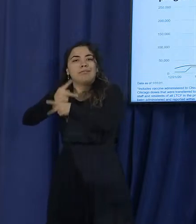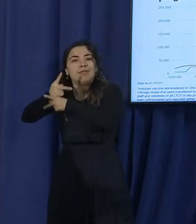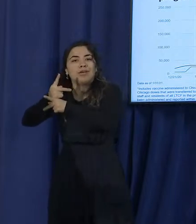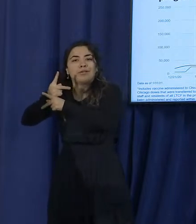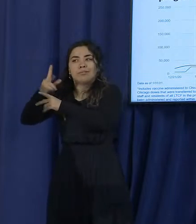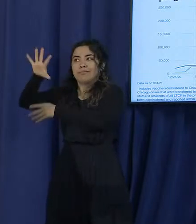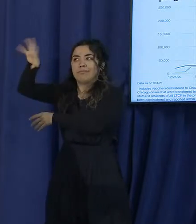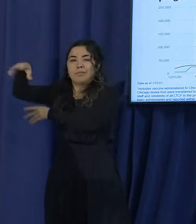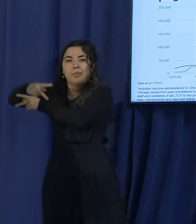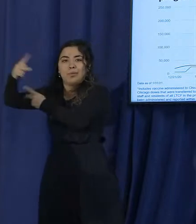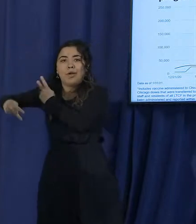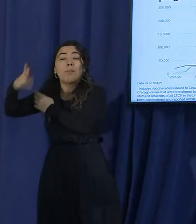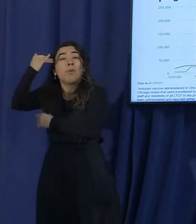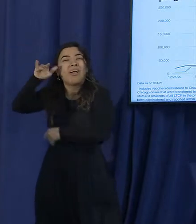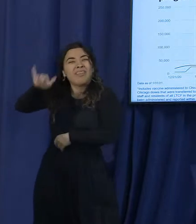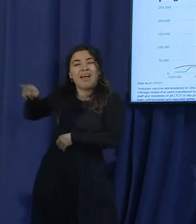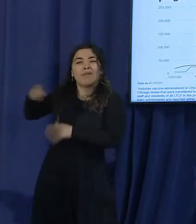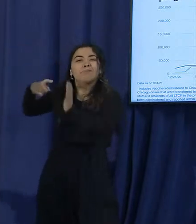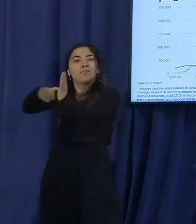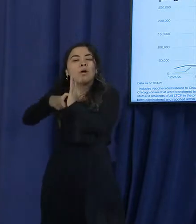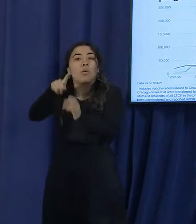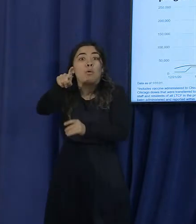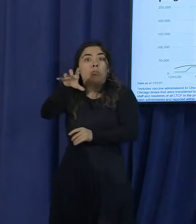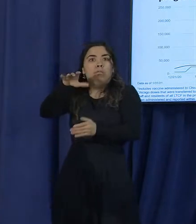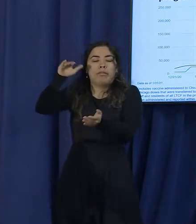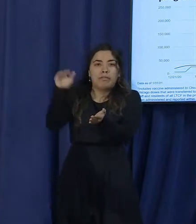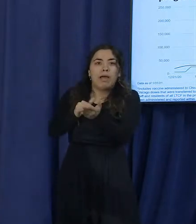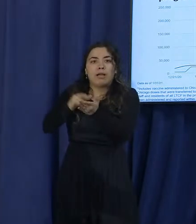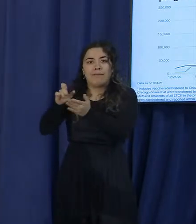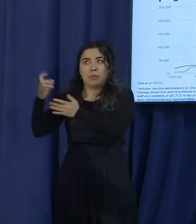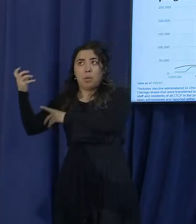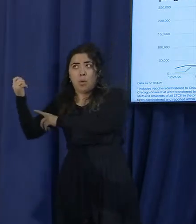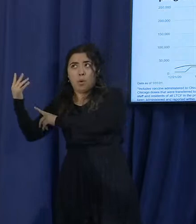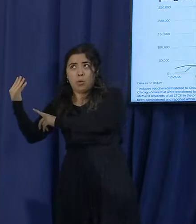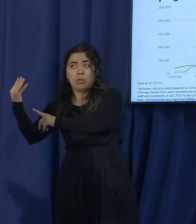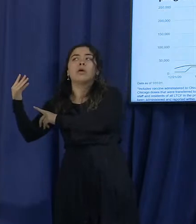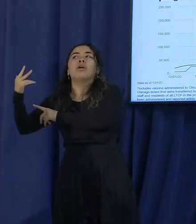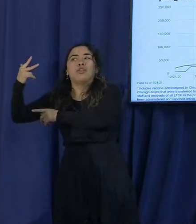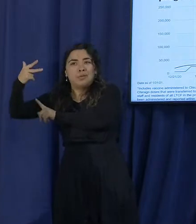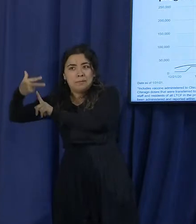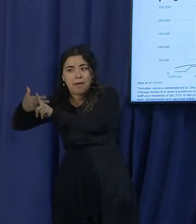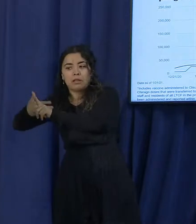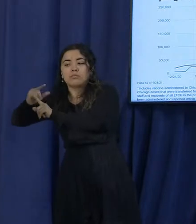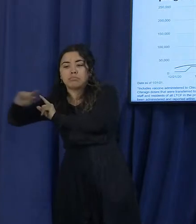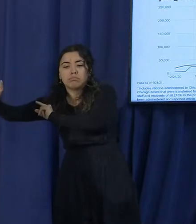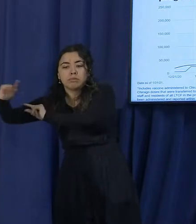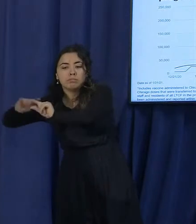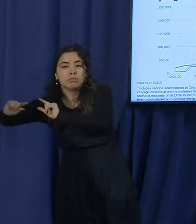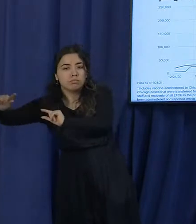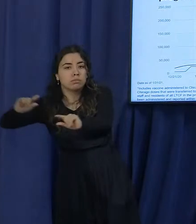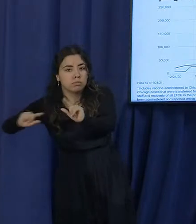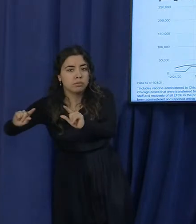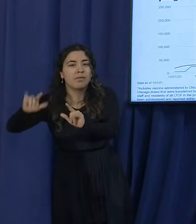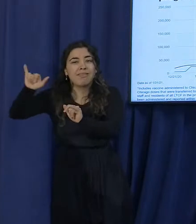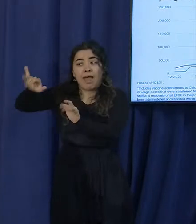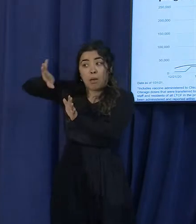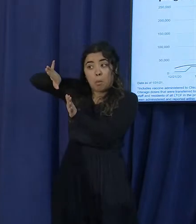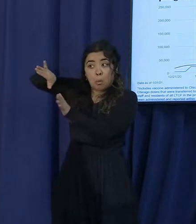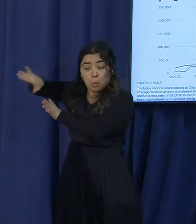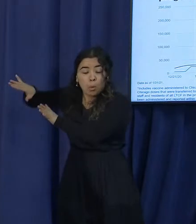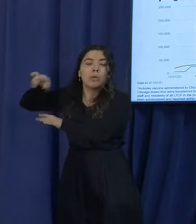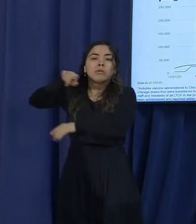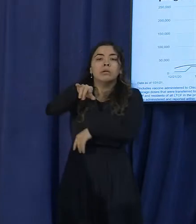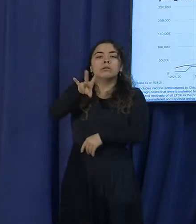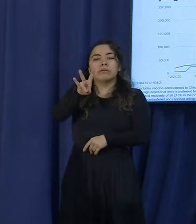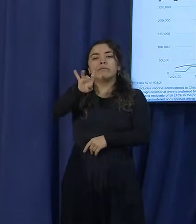aside more than 100,000 doses that's rolling out over about 3 months. Putting those aside, 78% of